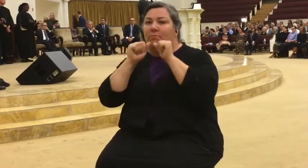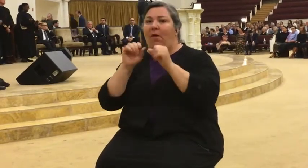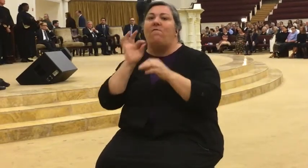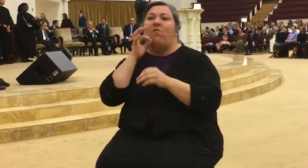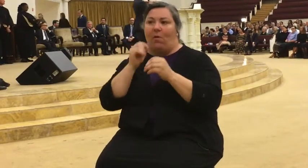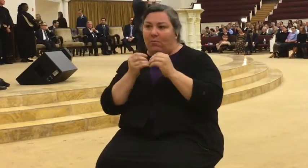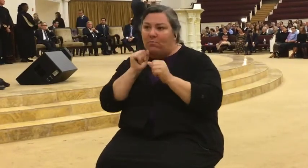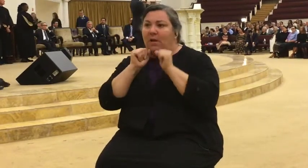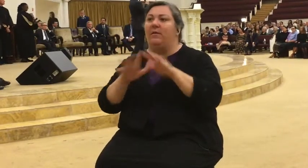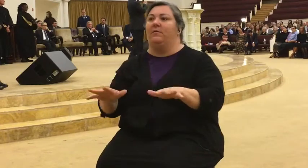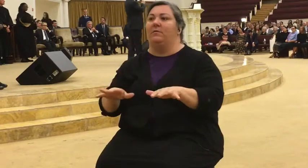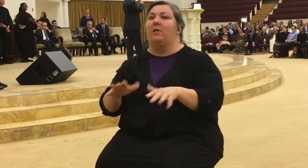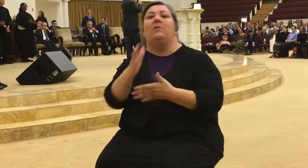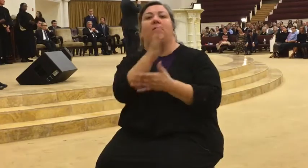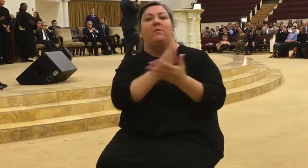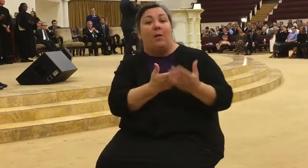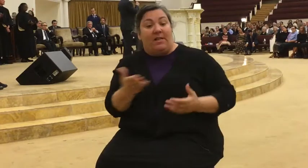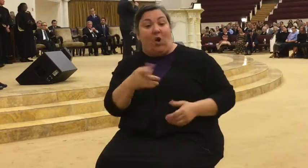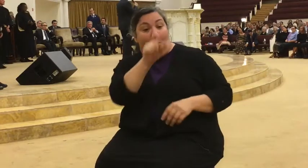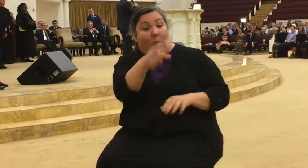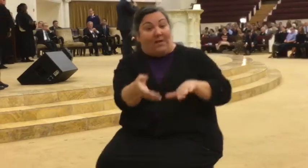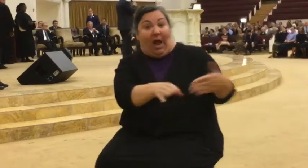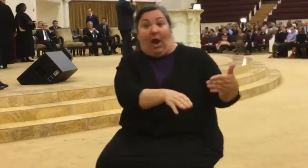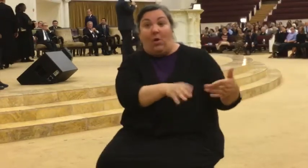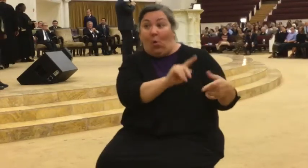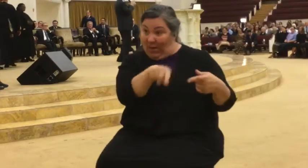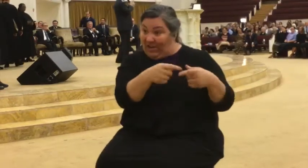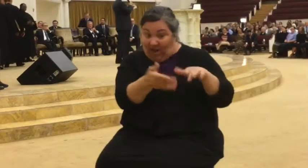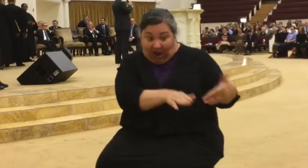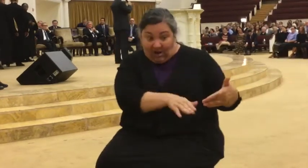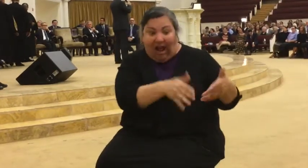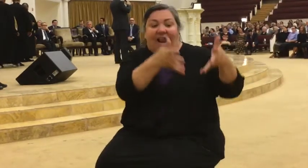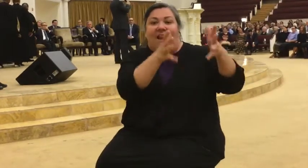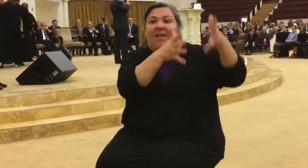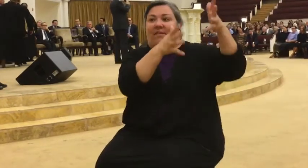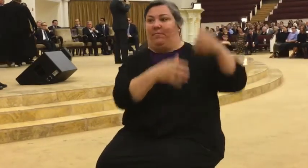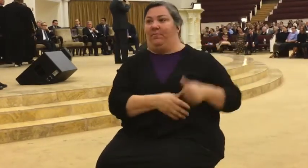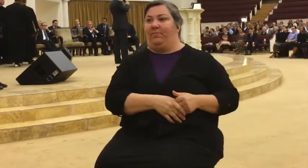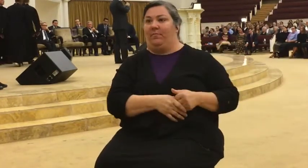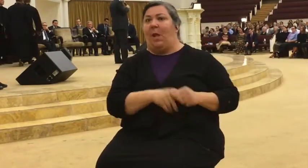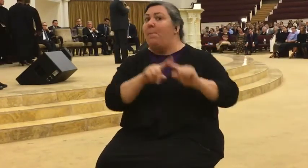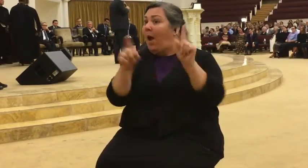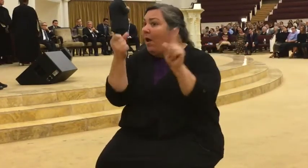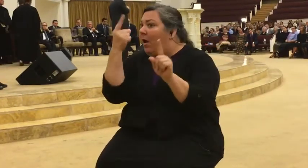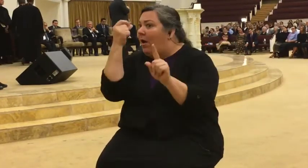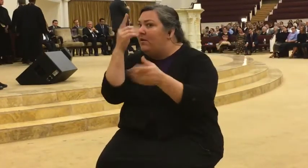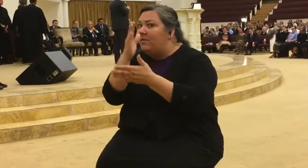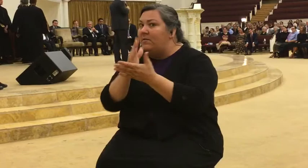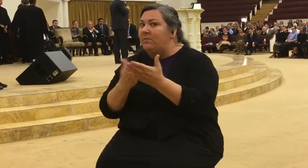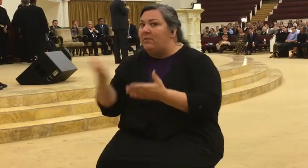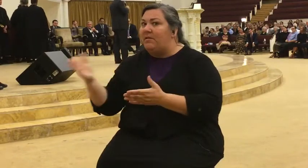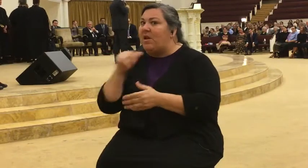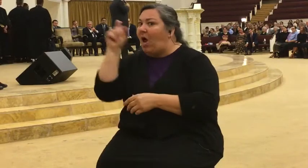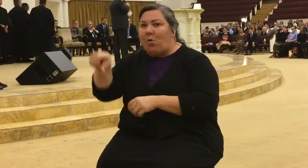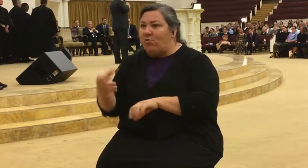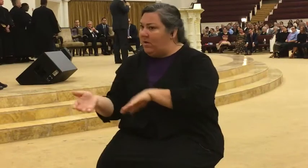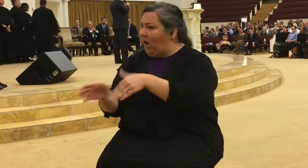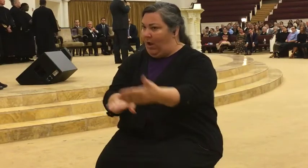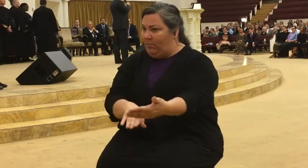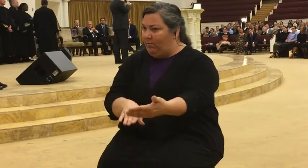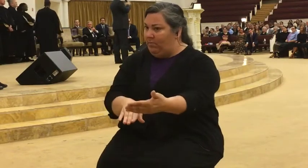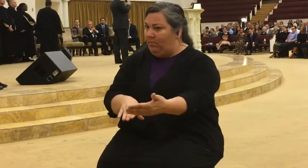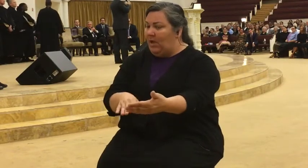There are some things that are meant to die, and when they die, you let them die. But there are some things that are not supposed to die. And